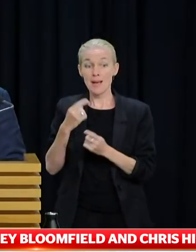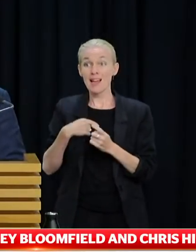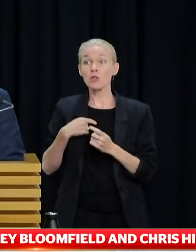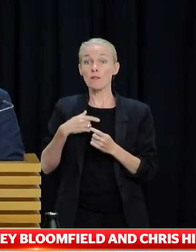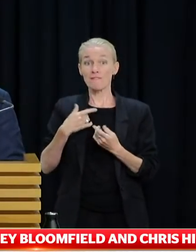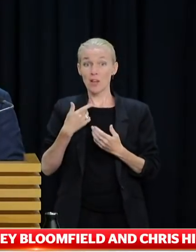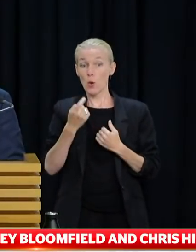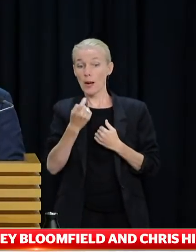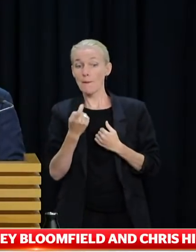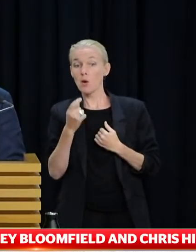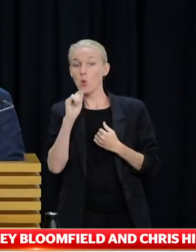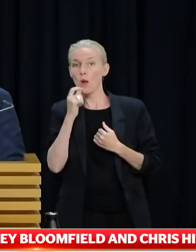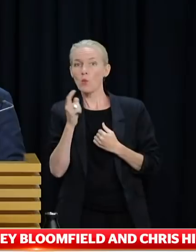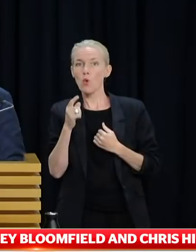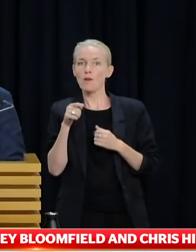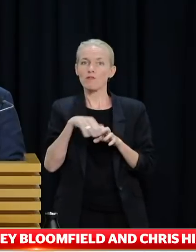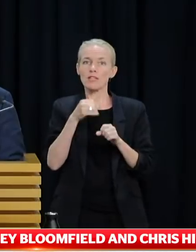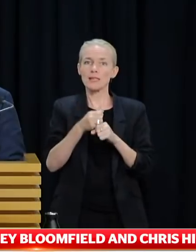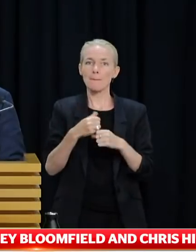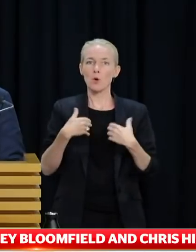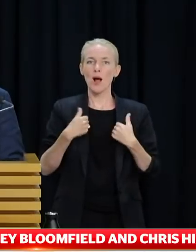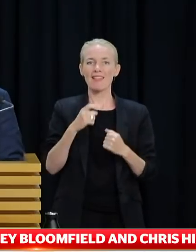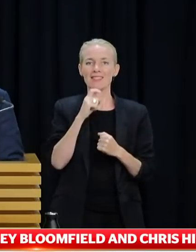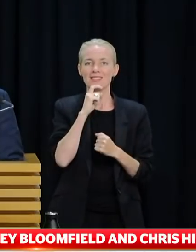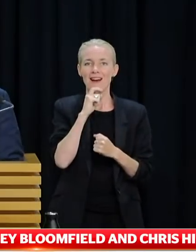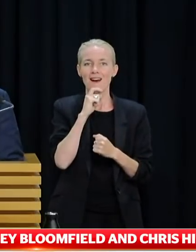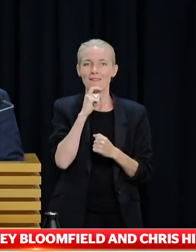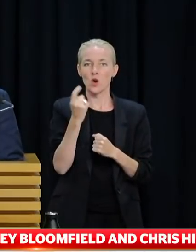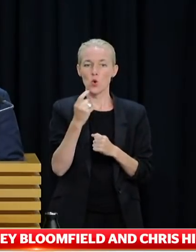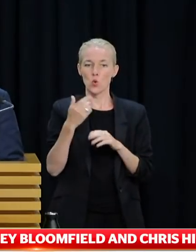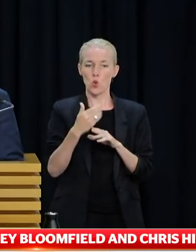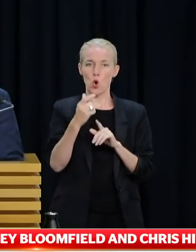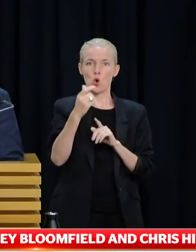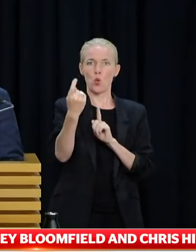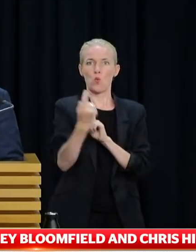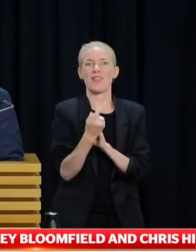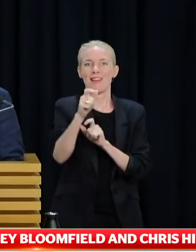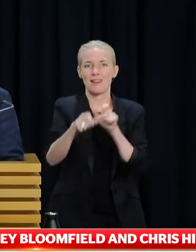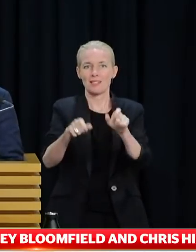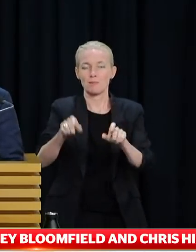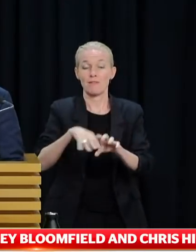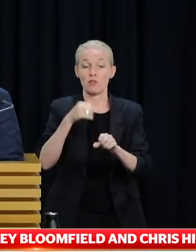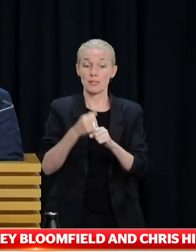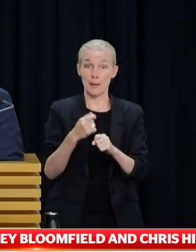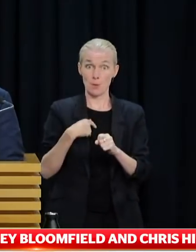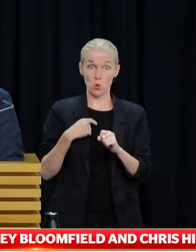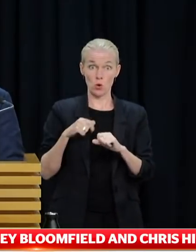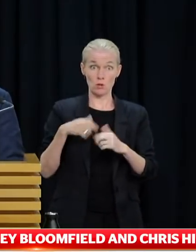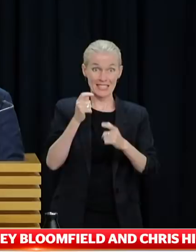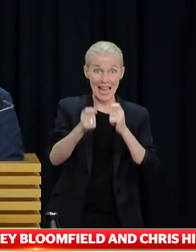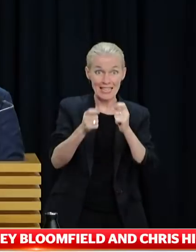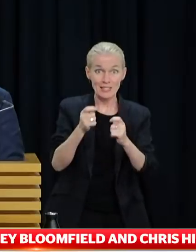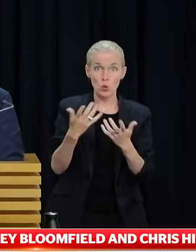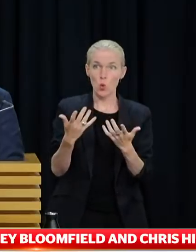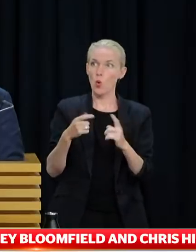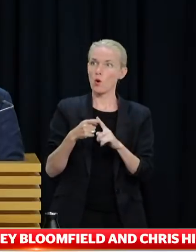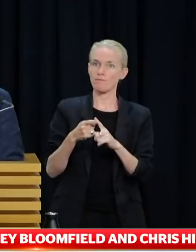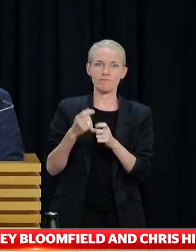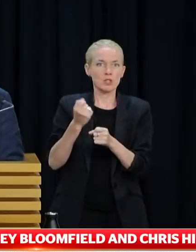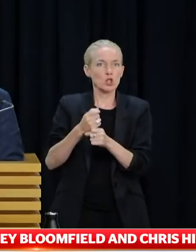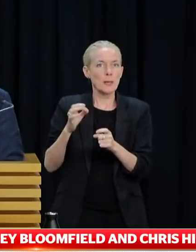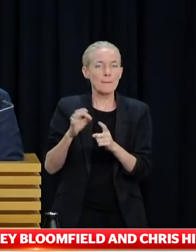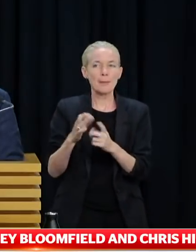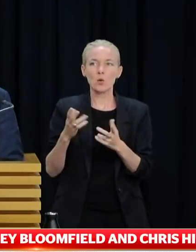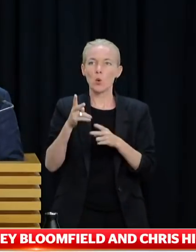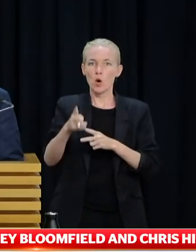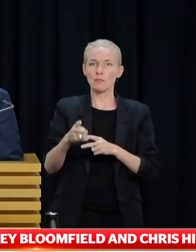health workers, such as those who are doing testing, those who are working in health settings where they're going to have people coming through the door and be interacting